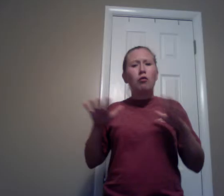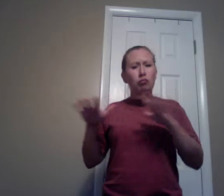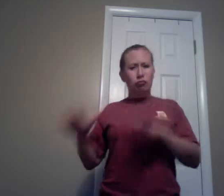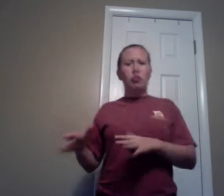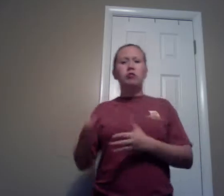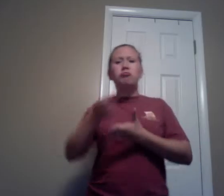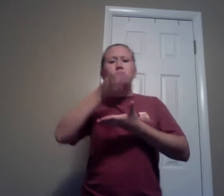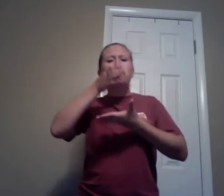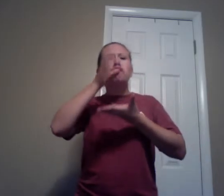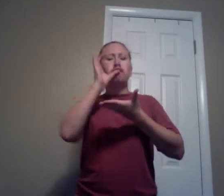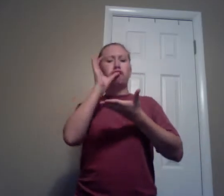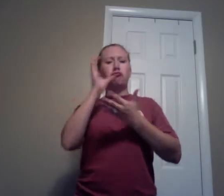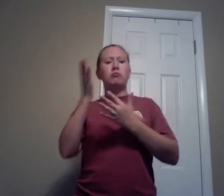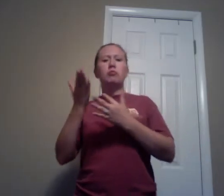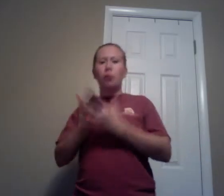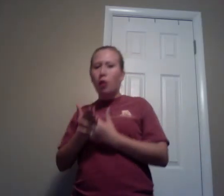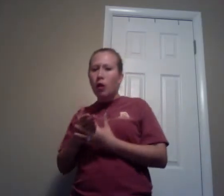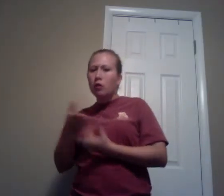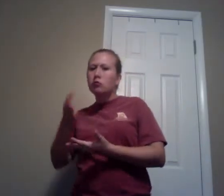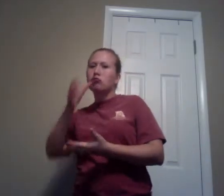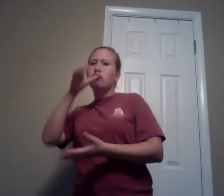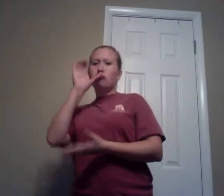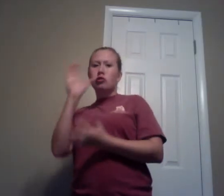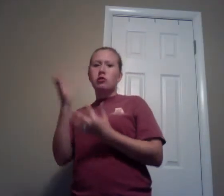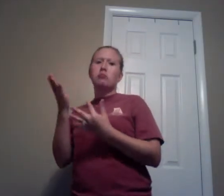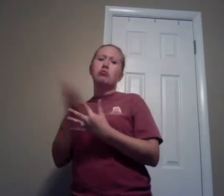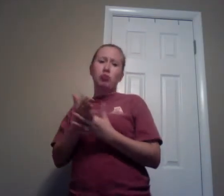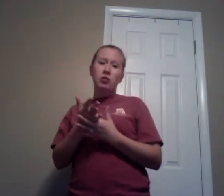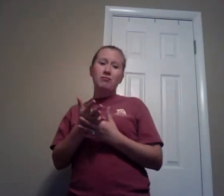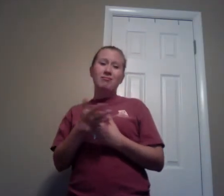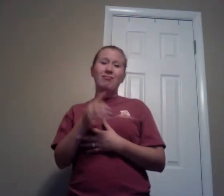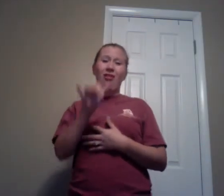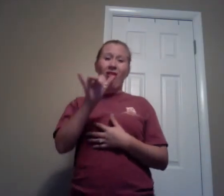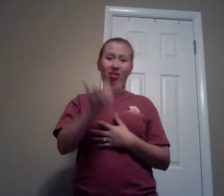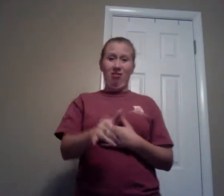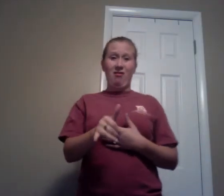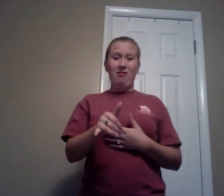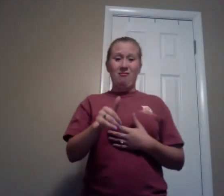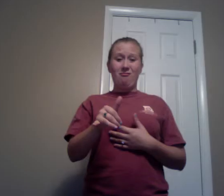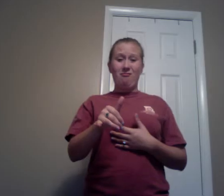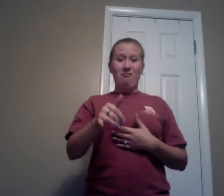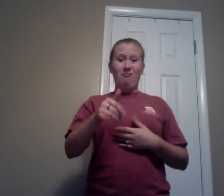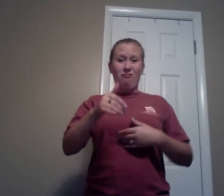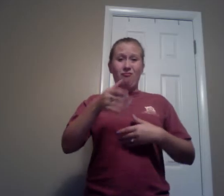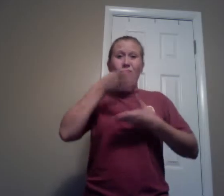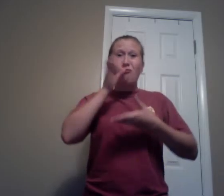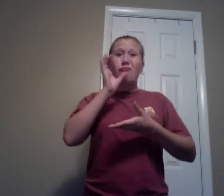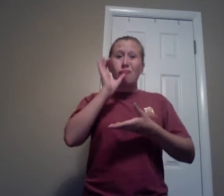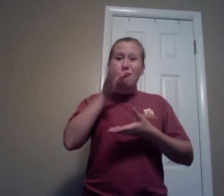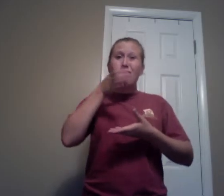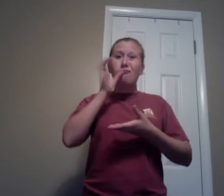and having a successful colonoscopy has got to be easier than getting colorectal cancer. So keep that in